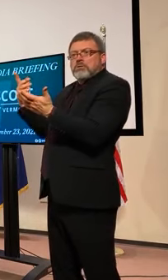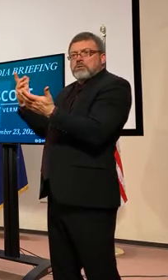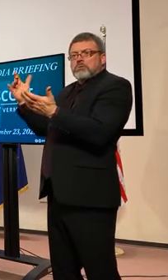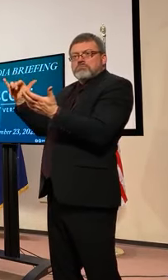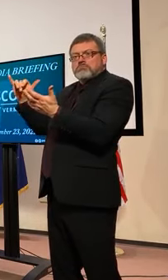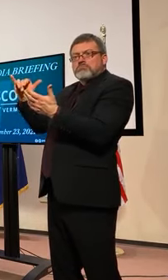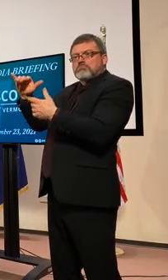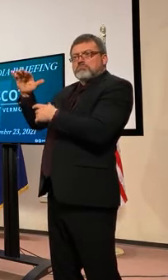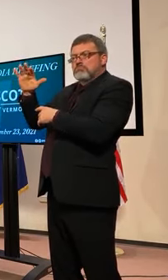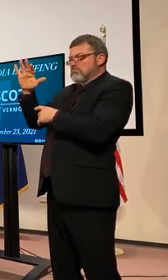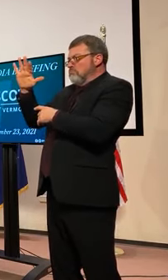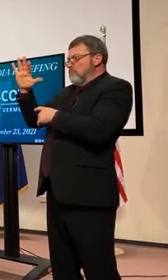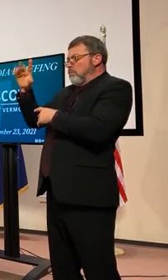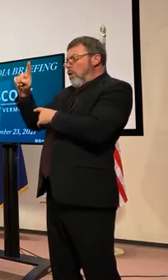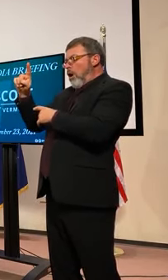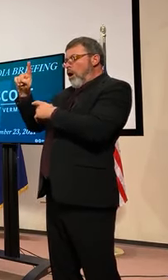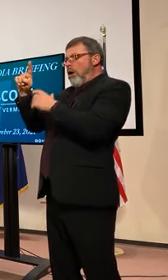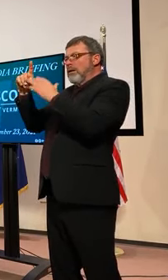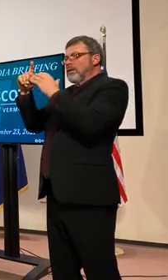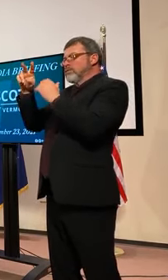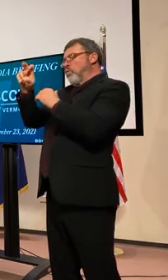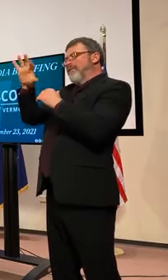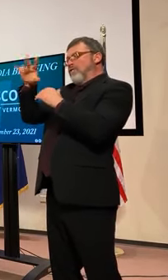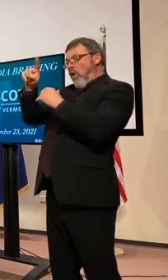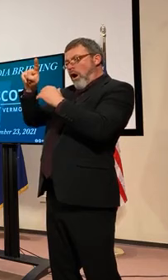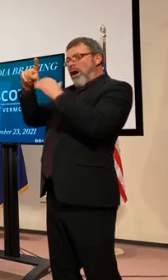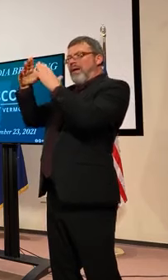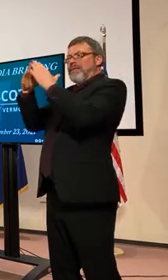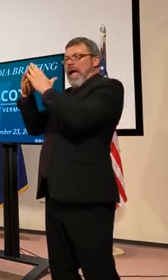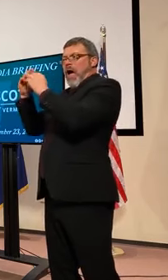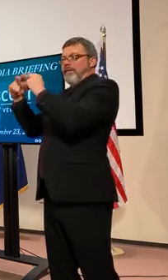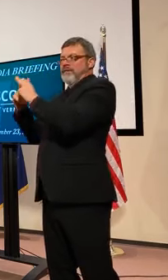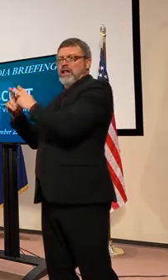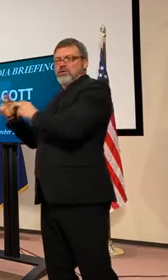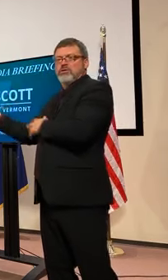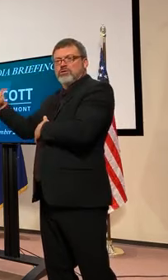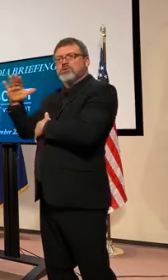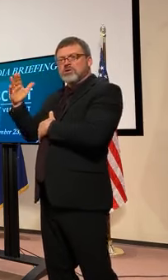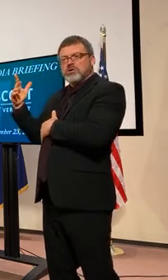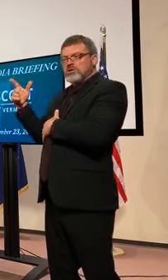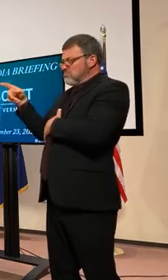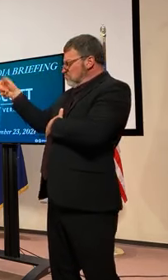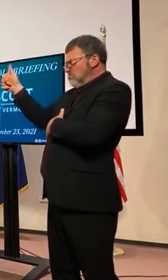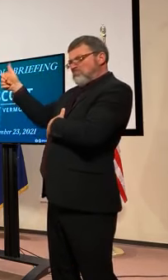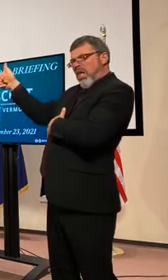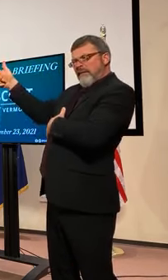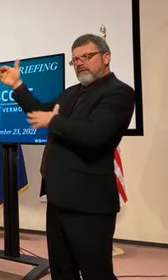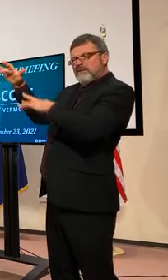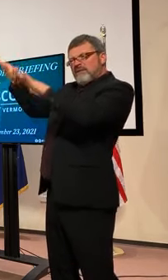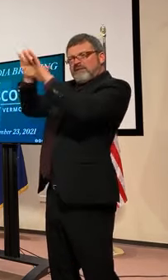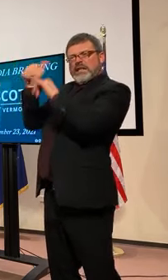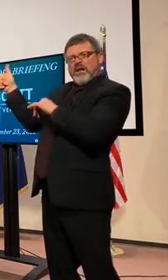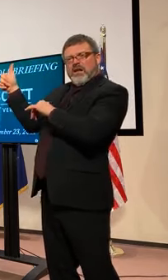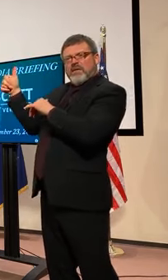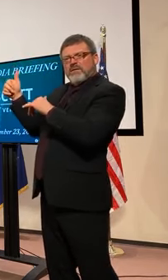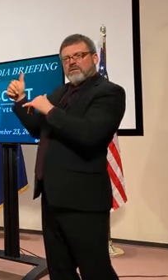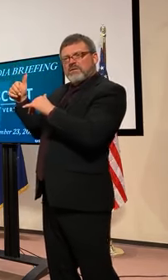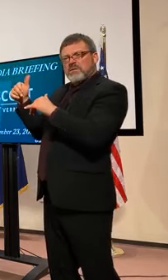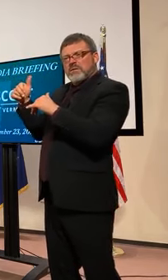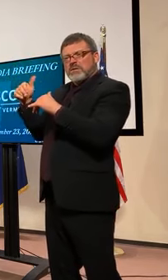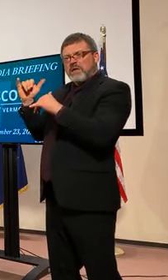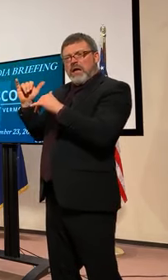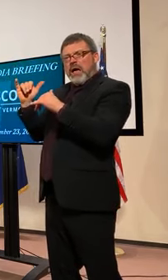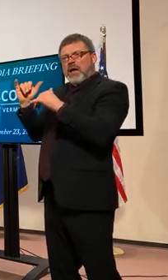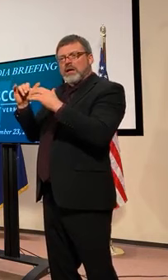villages, that they had pulled their members. I was a bit surprised at the number of towns that pushed